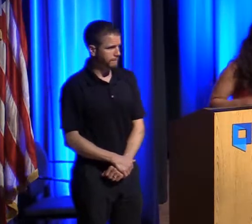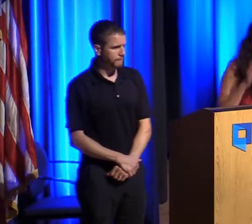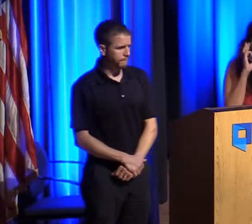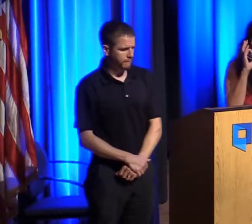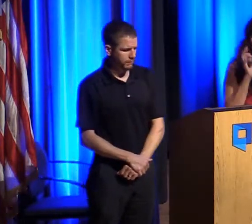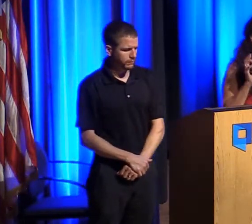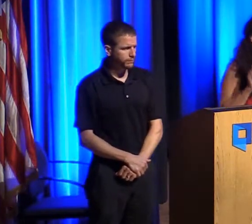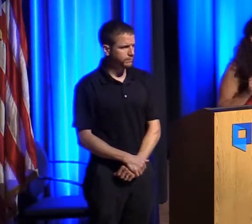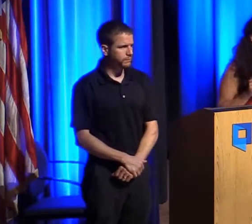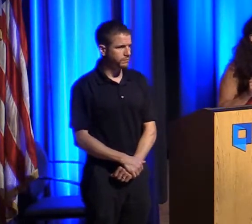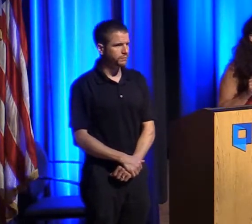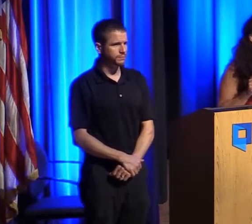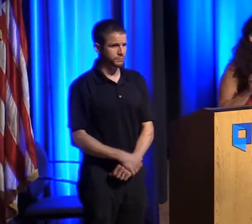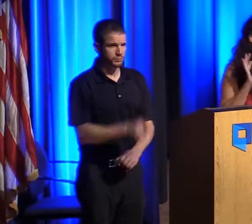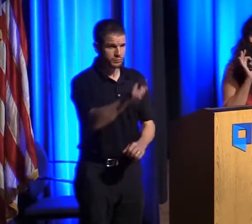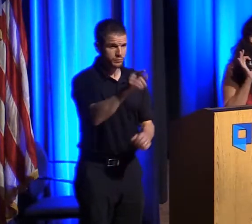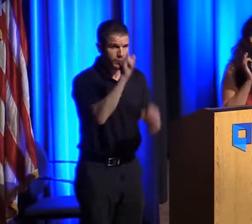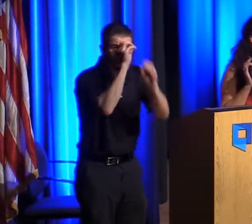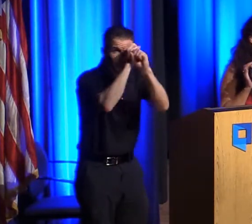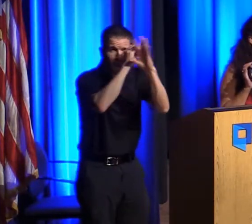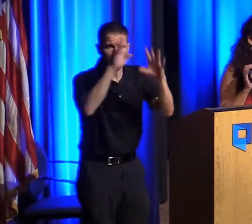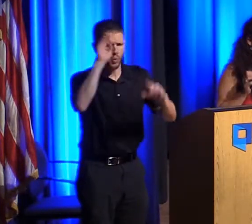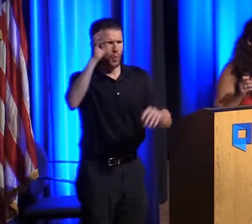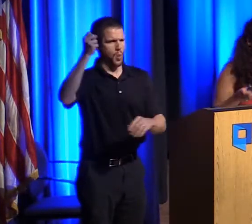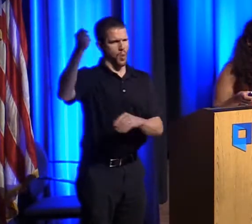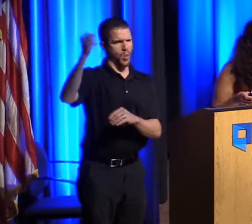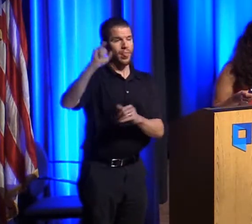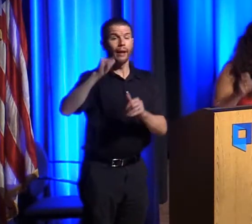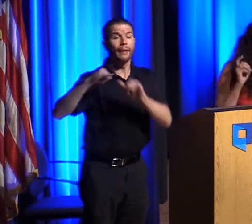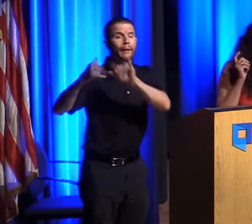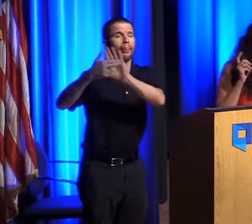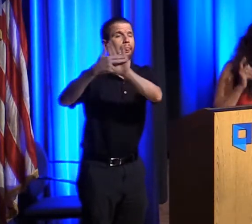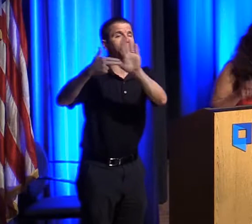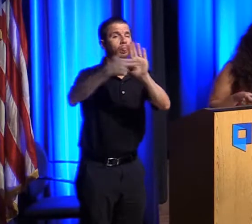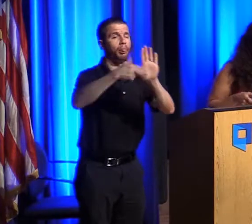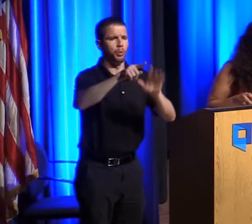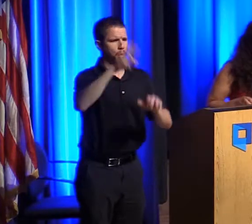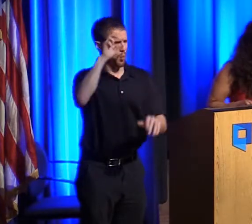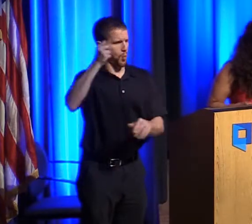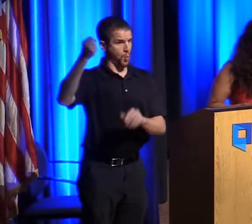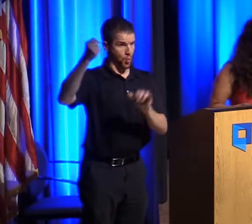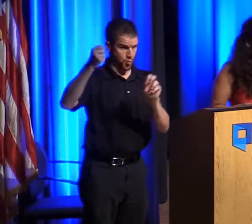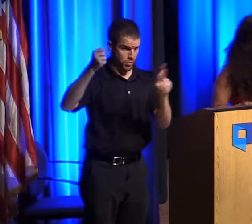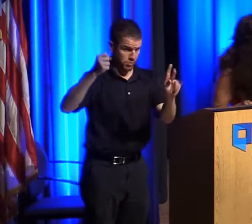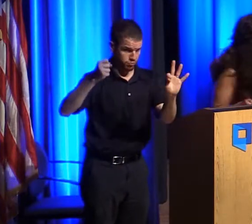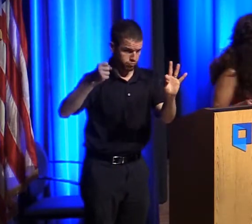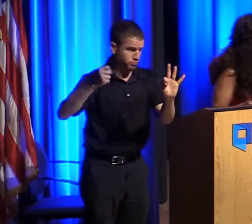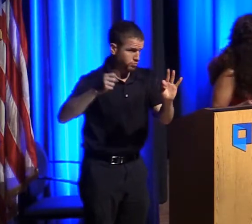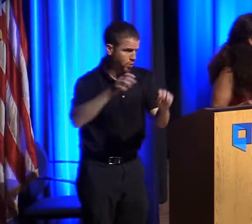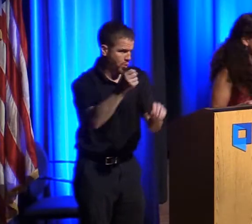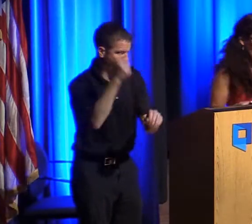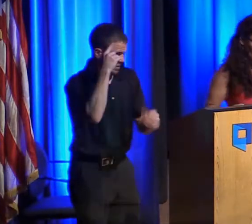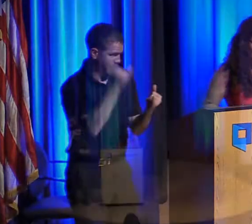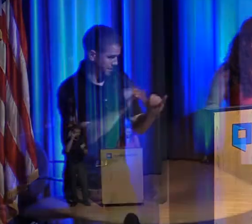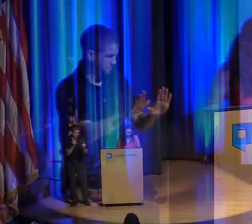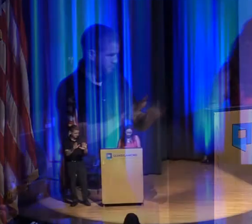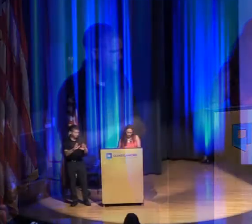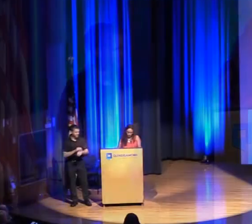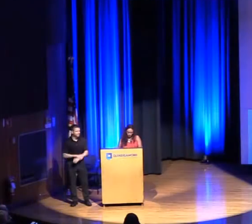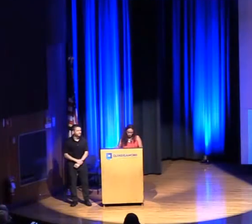And then I'm going to come back to that, but I just want you to sort of remember that thought. All